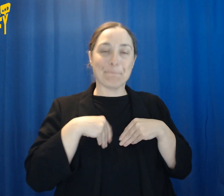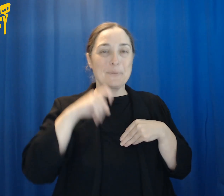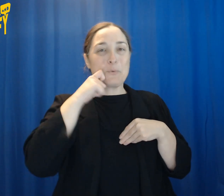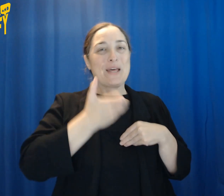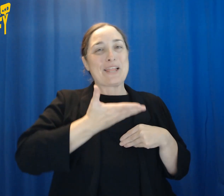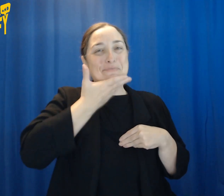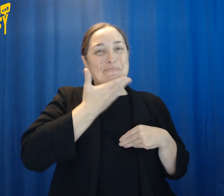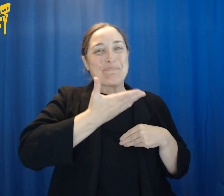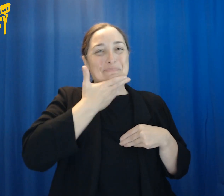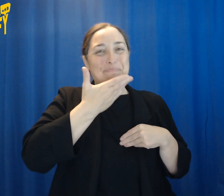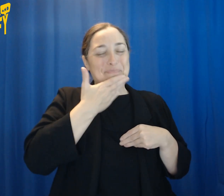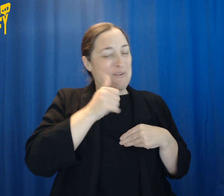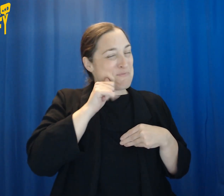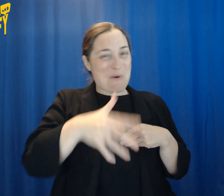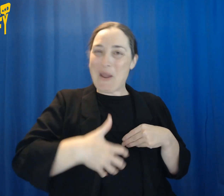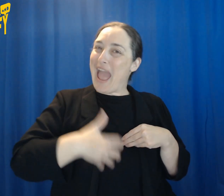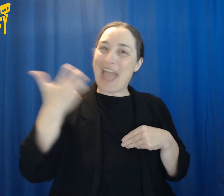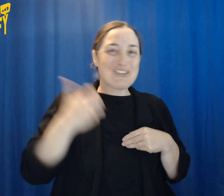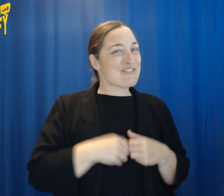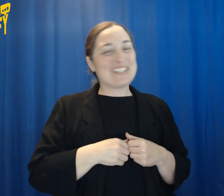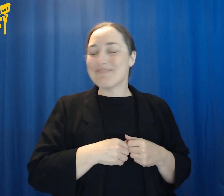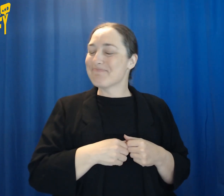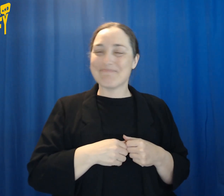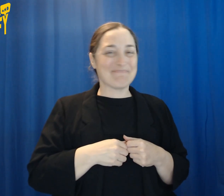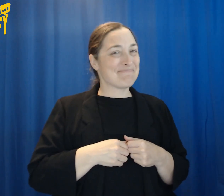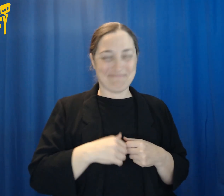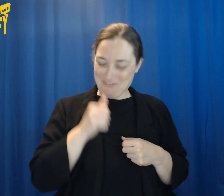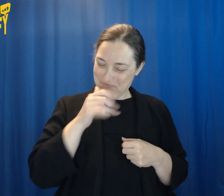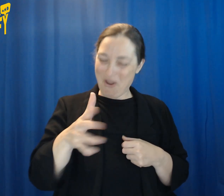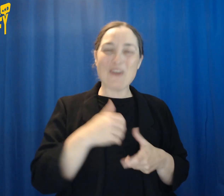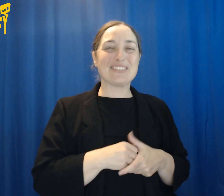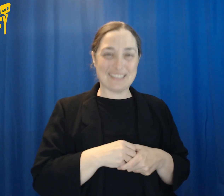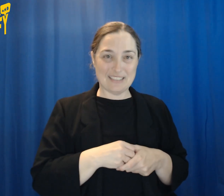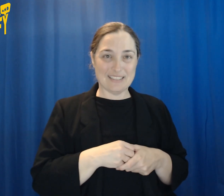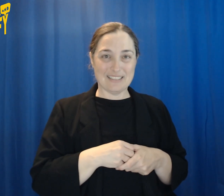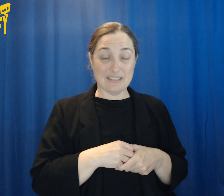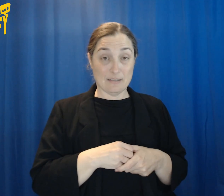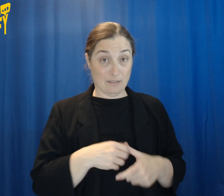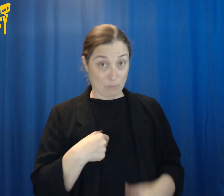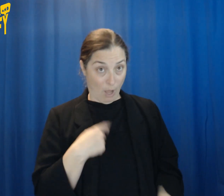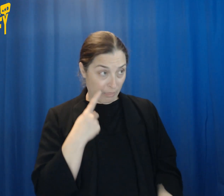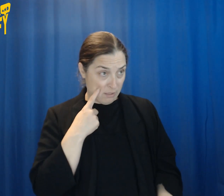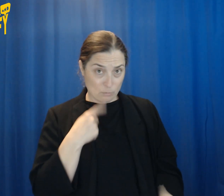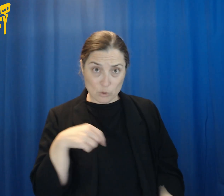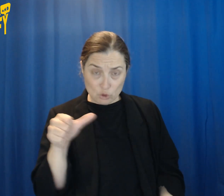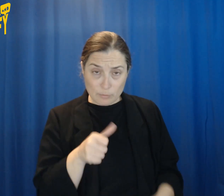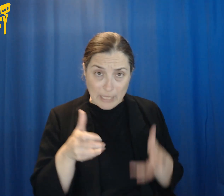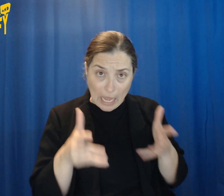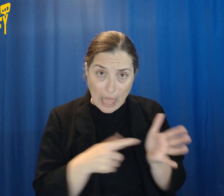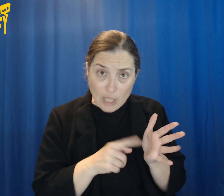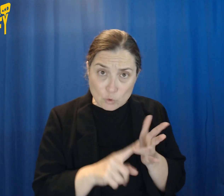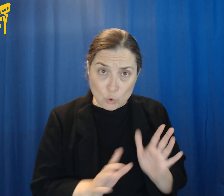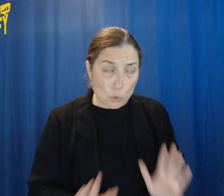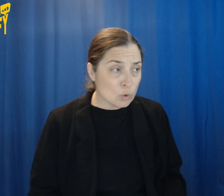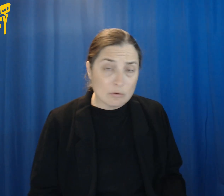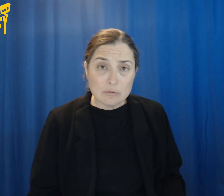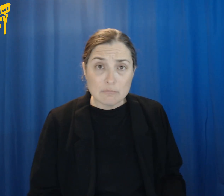you're not going to get angry, and you're not going to get pissed off, even though I think that we're allowed to get pissed off sometimes. It's all well and good to have